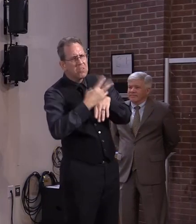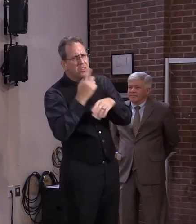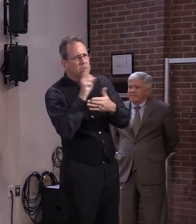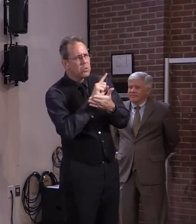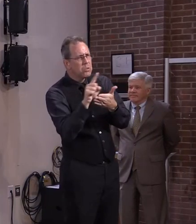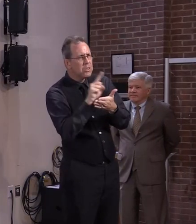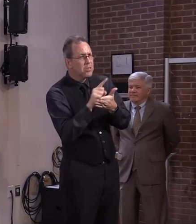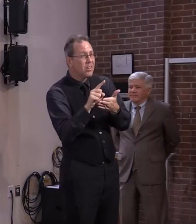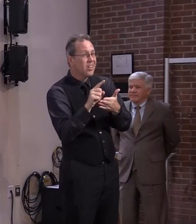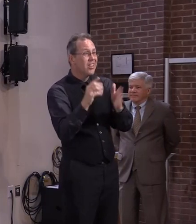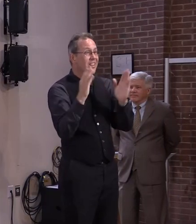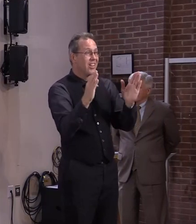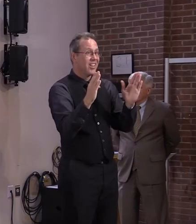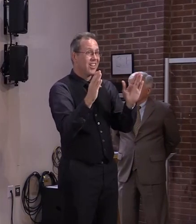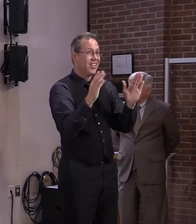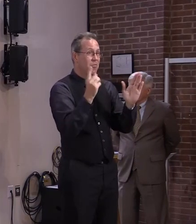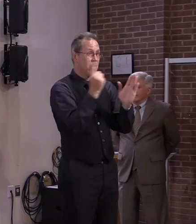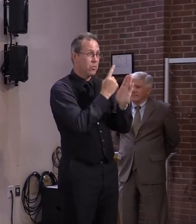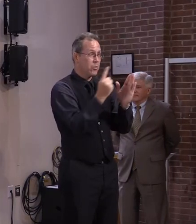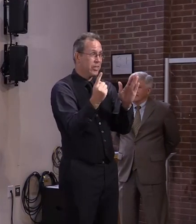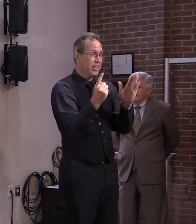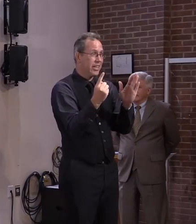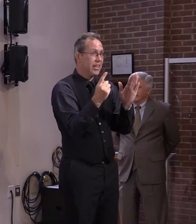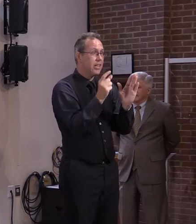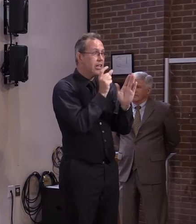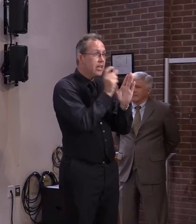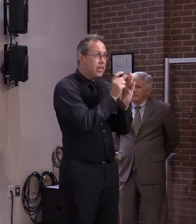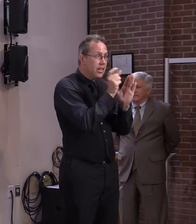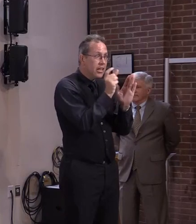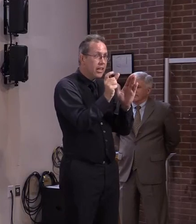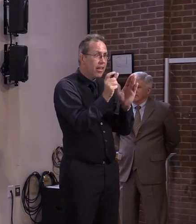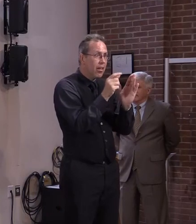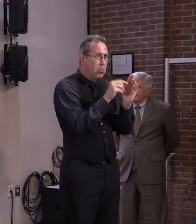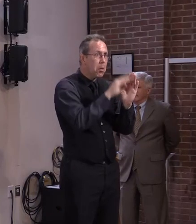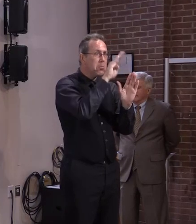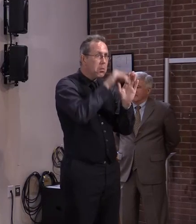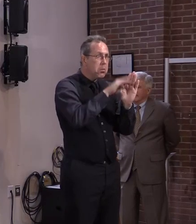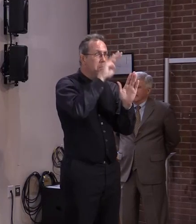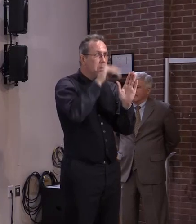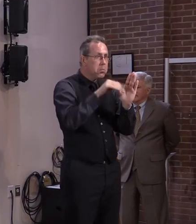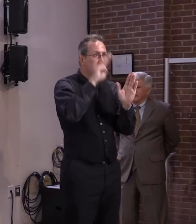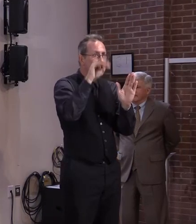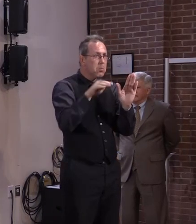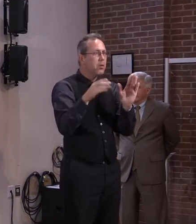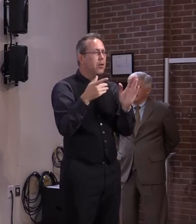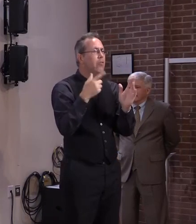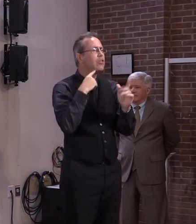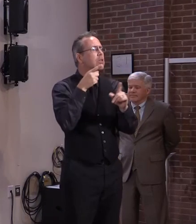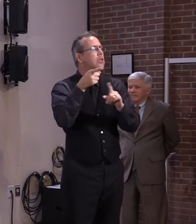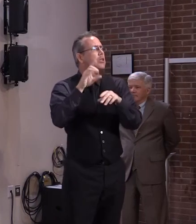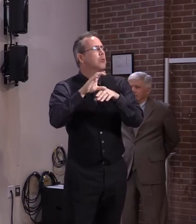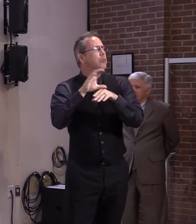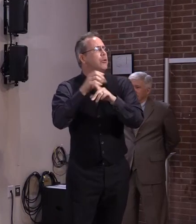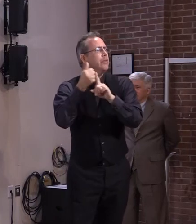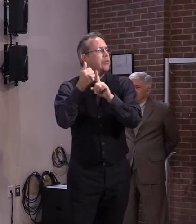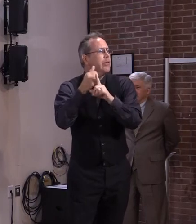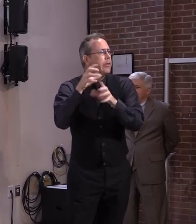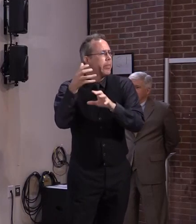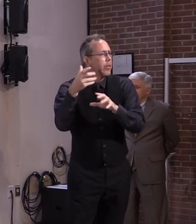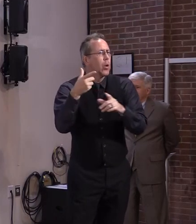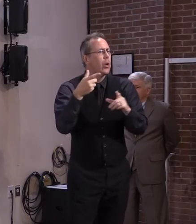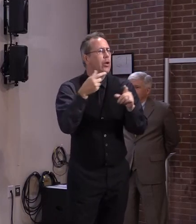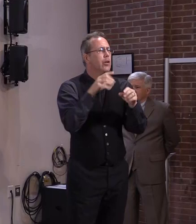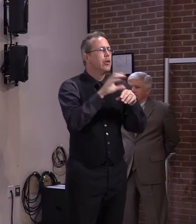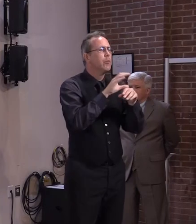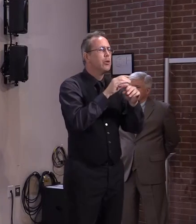days are included in that 14-day average. So we have a sense, you know, of our general trend when we look out longer. We don't have a